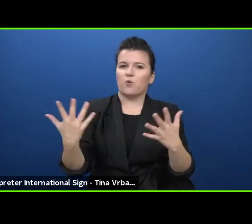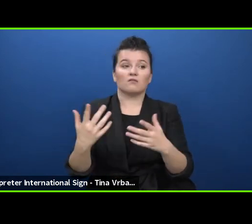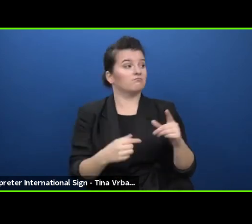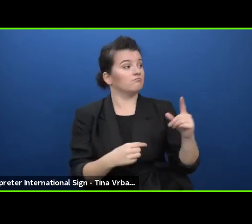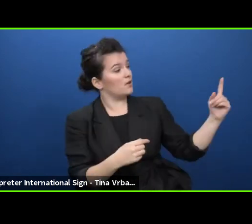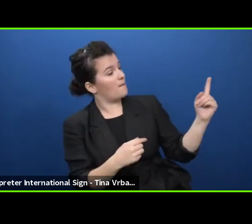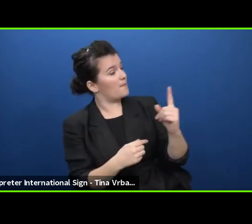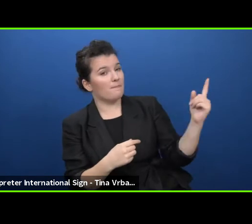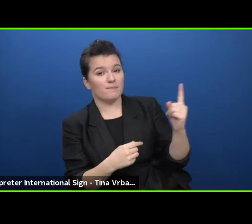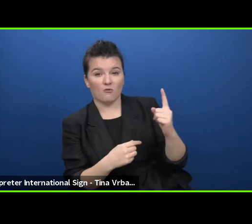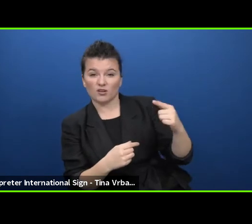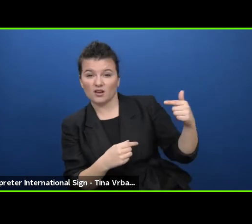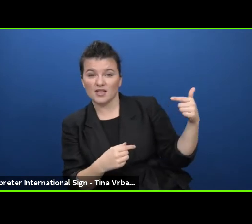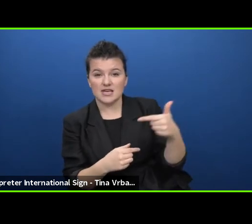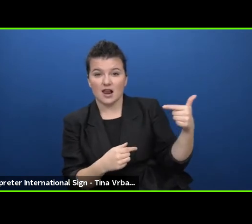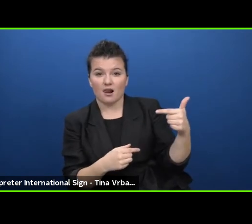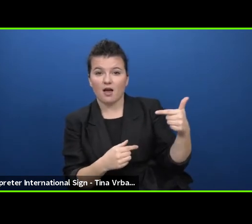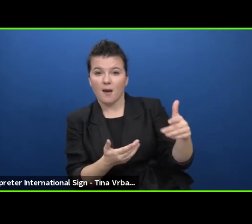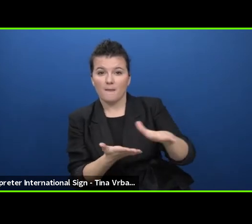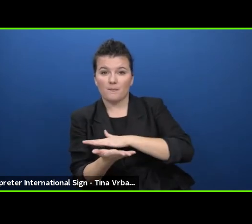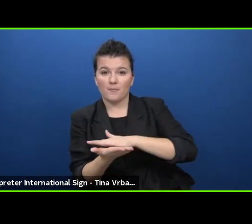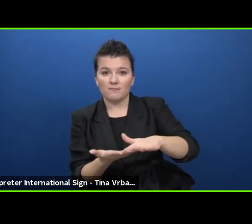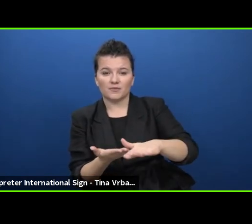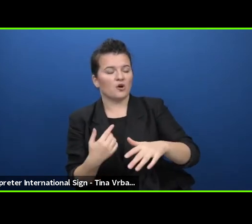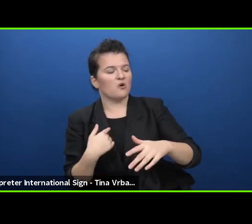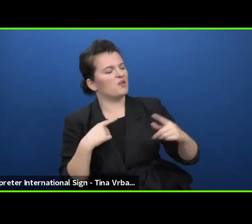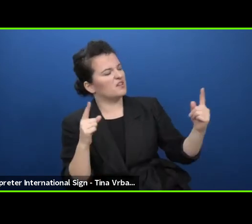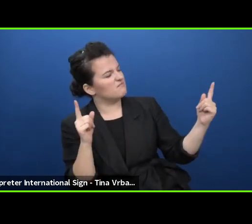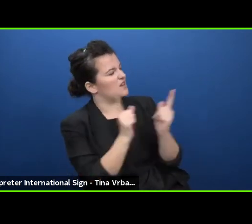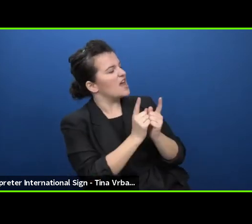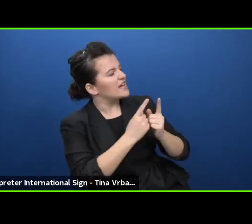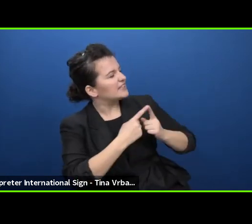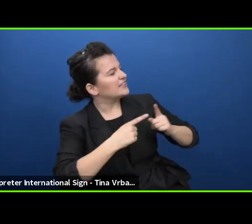us, we will meet them as bodies that sing for life.